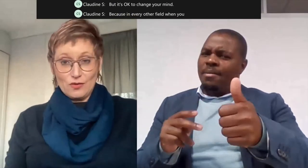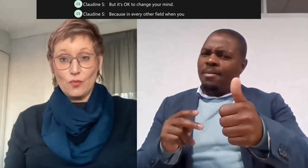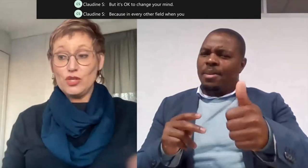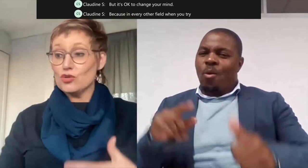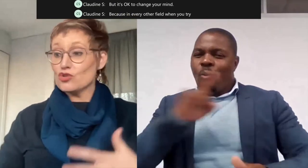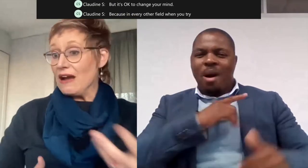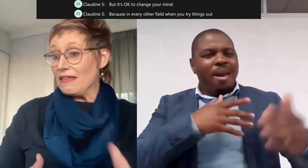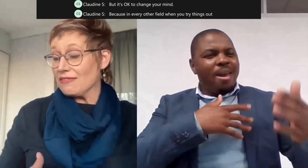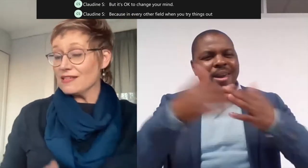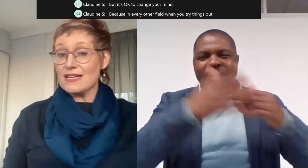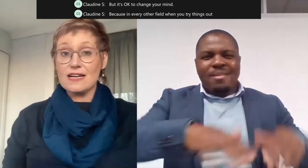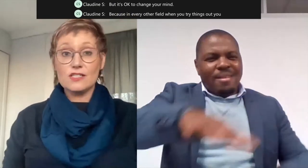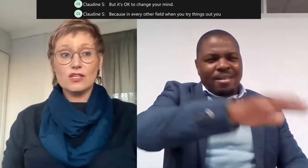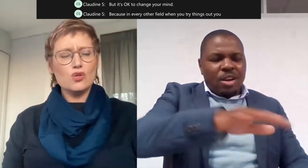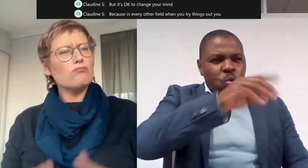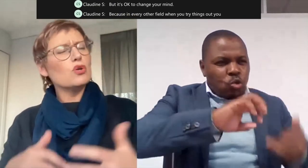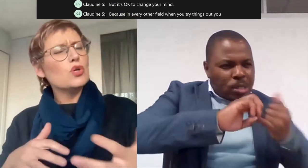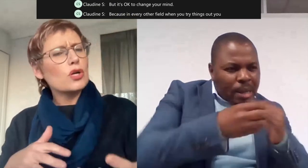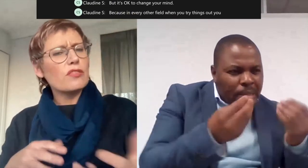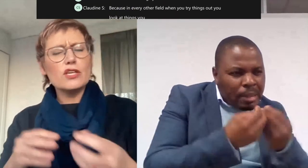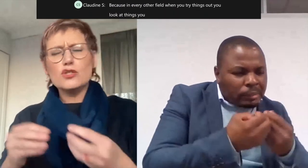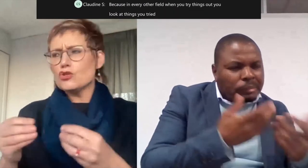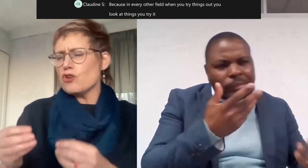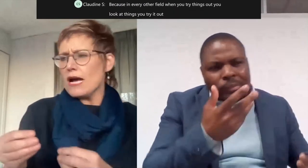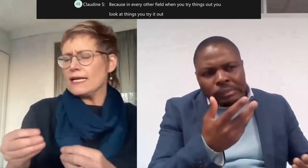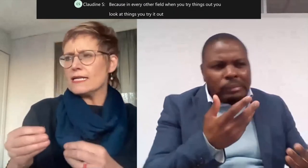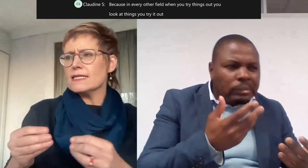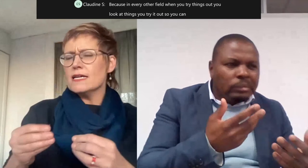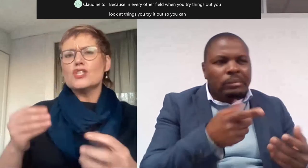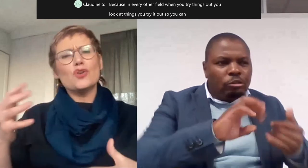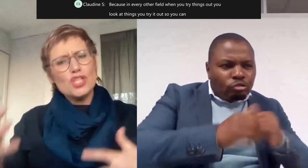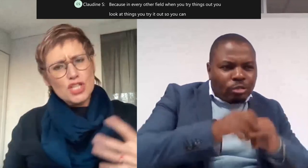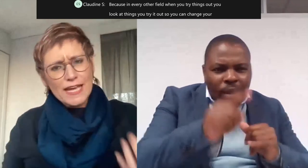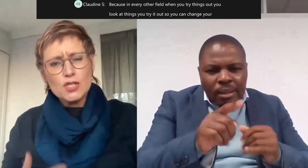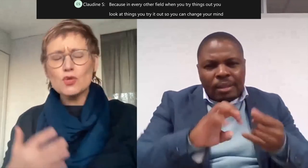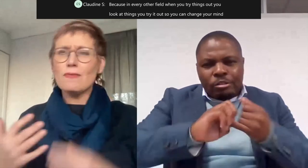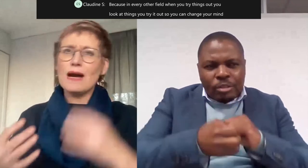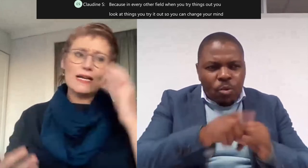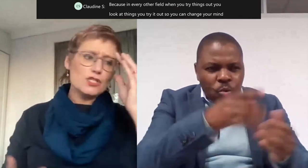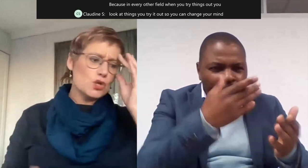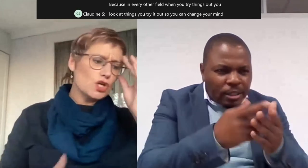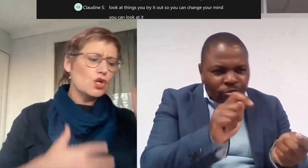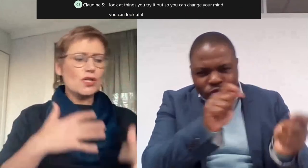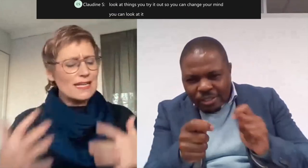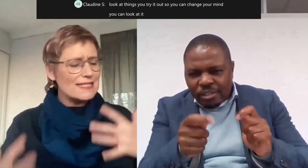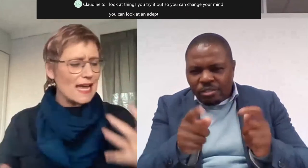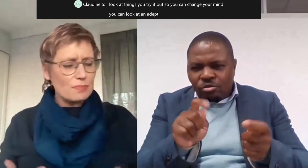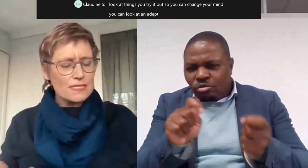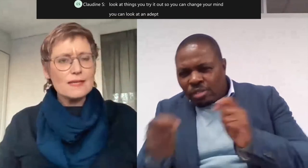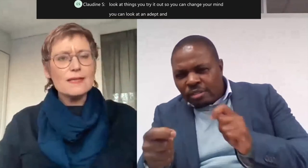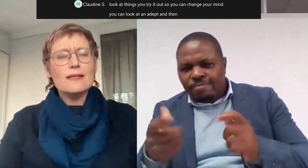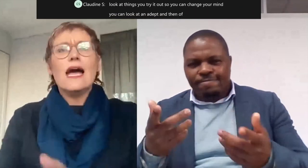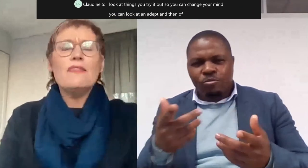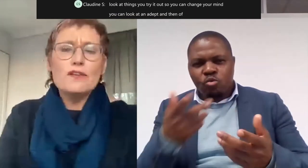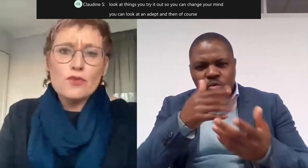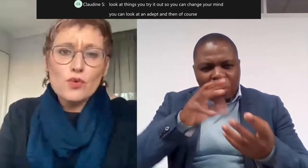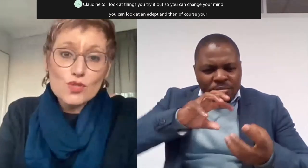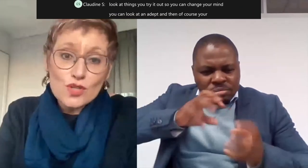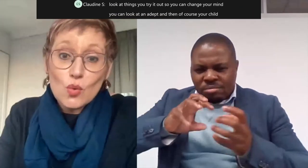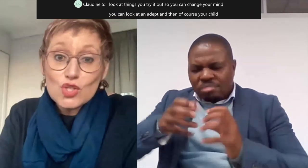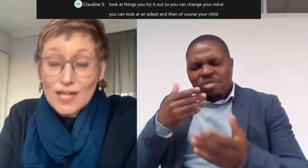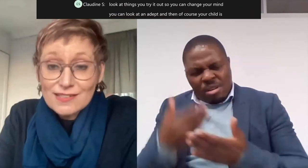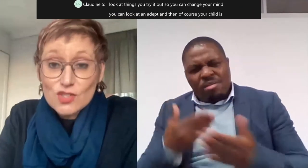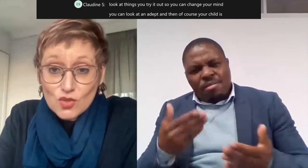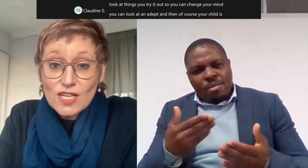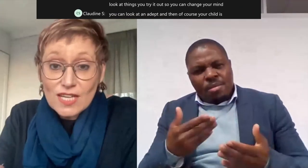field, when you try things out, you look at things, you try it out, so you can change your mind, you can look at it and adapt. And then of